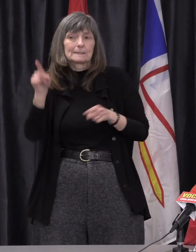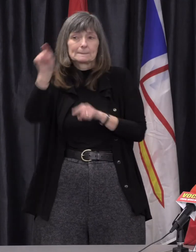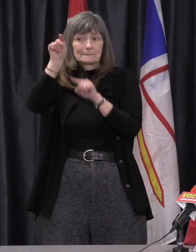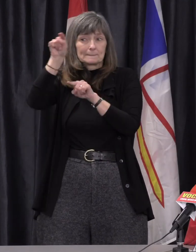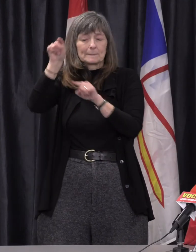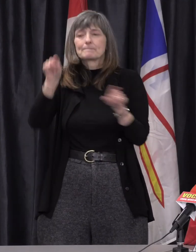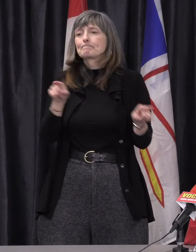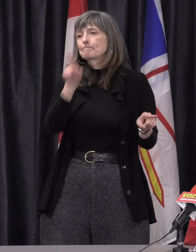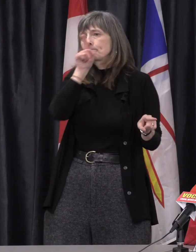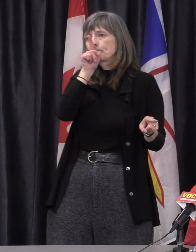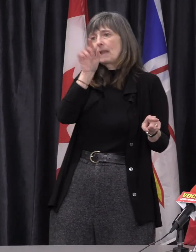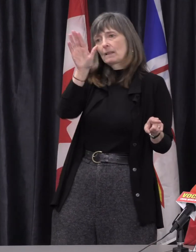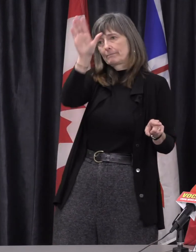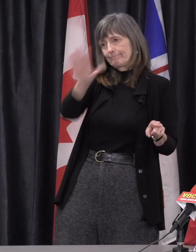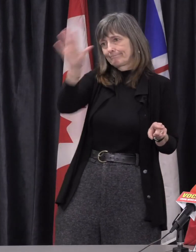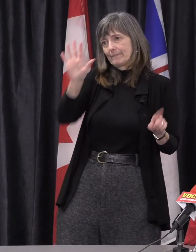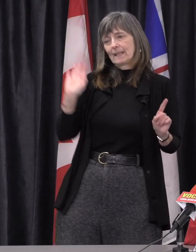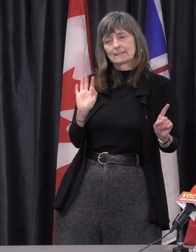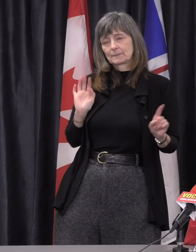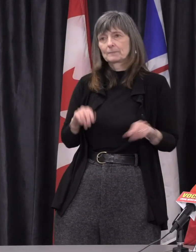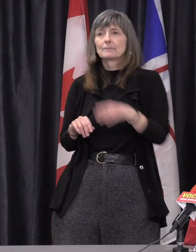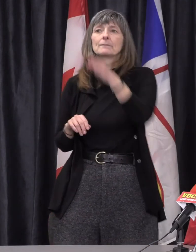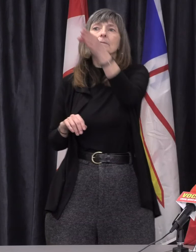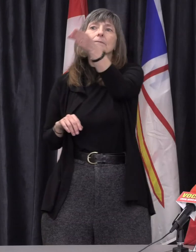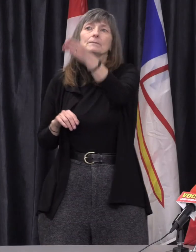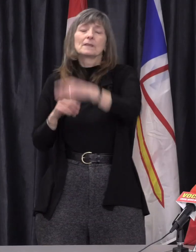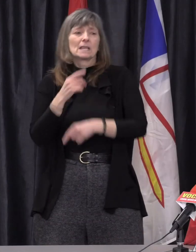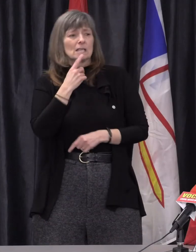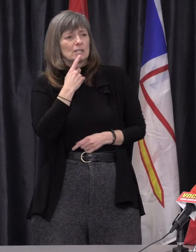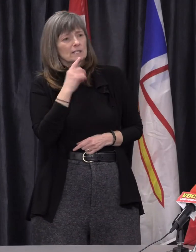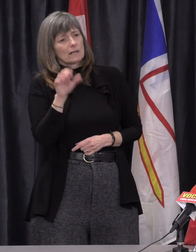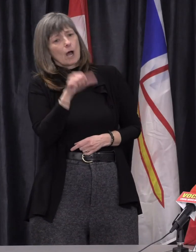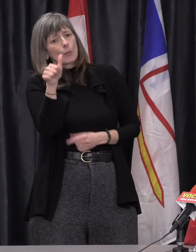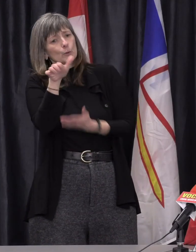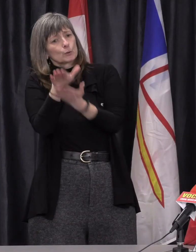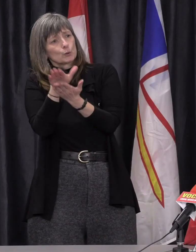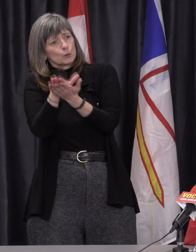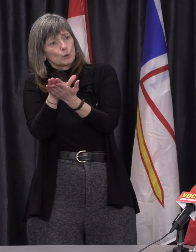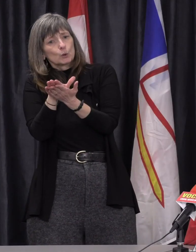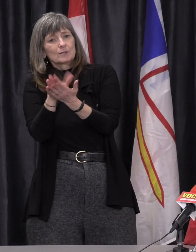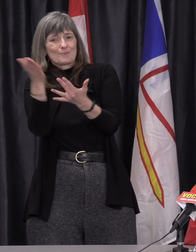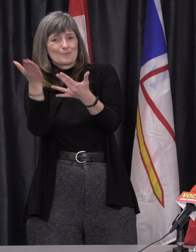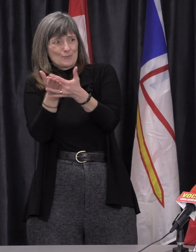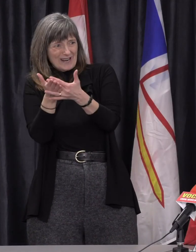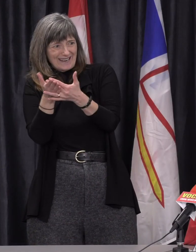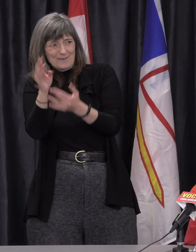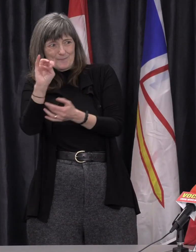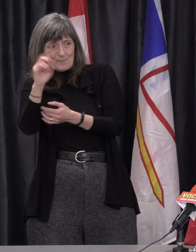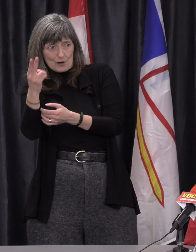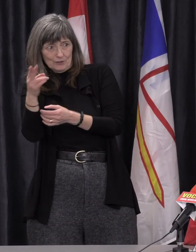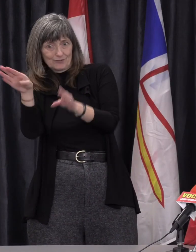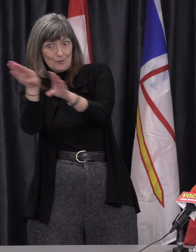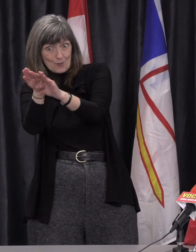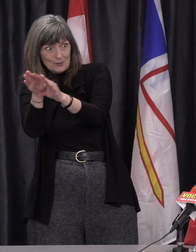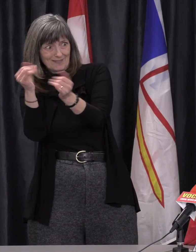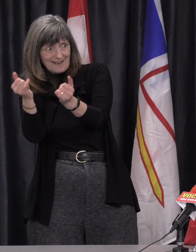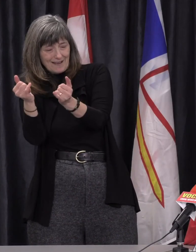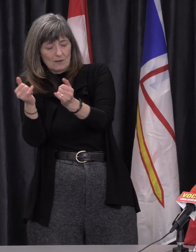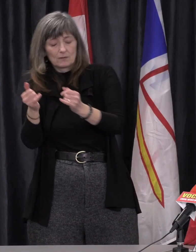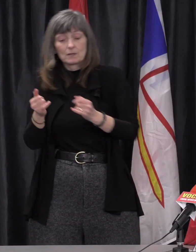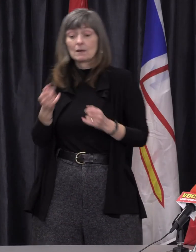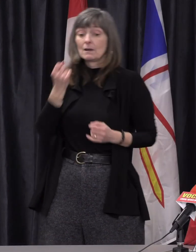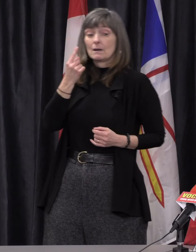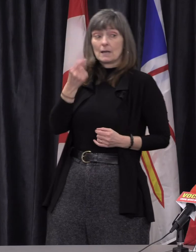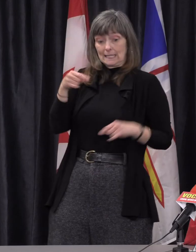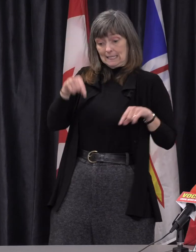Health. You mentioned schools in other places are closing because of March break. We have an Easter break coming up. Do you foresee the